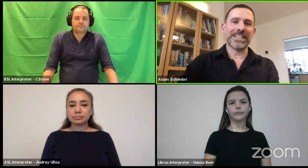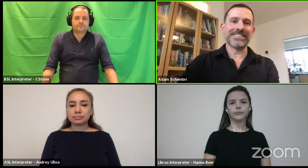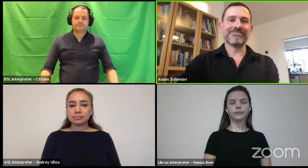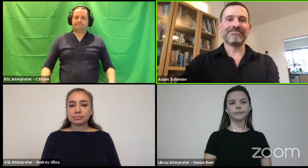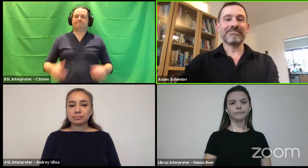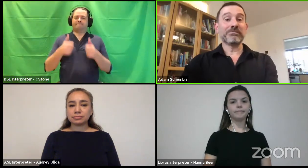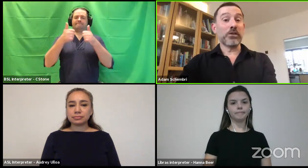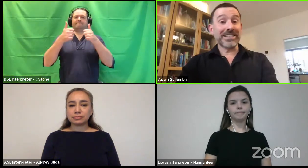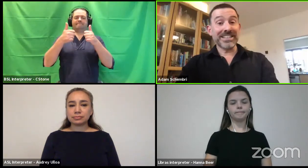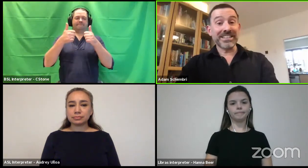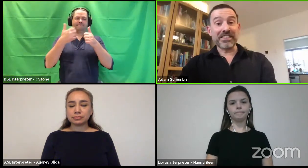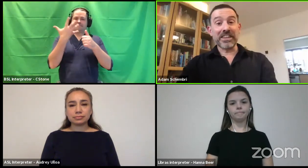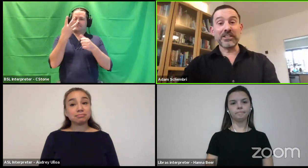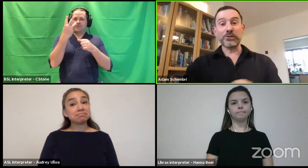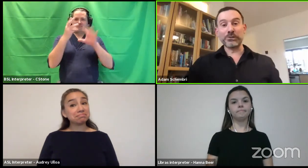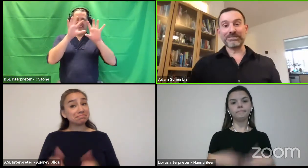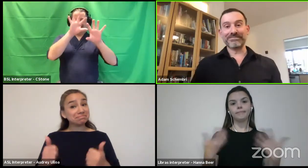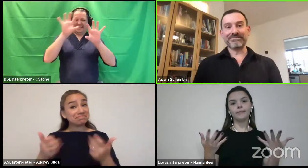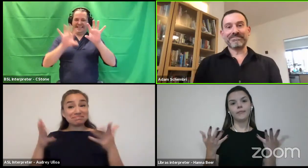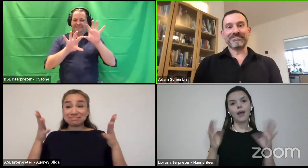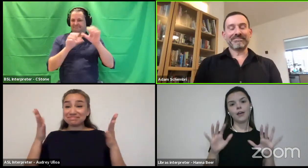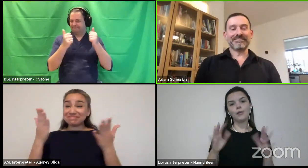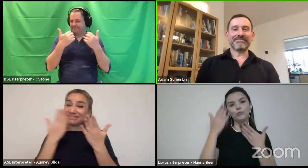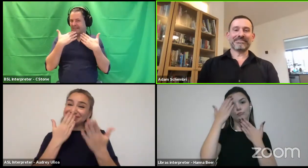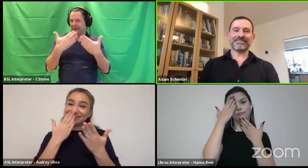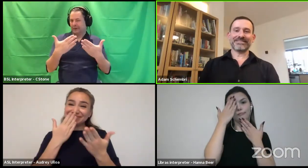Great. Well, that's it. Thank you.